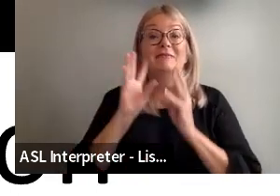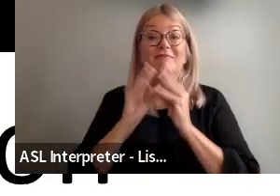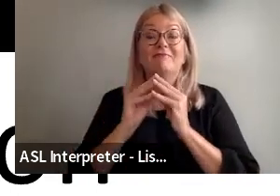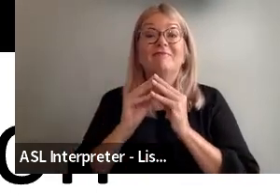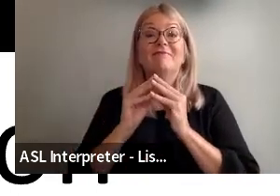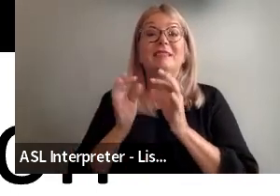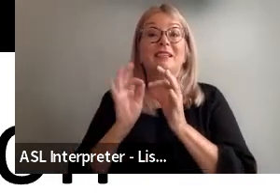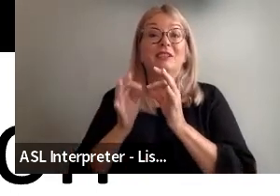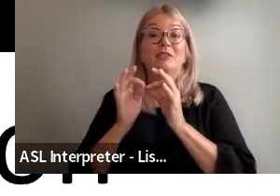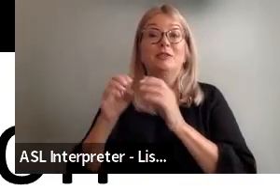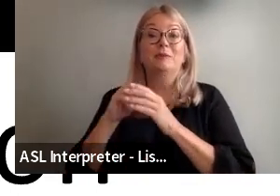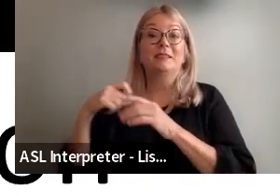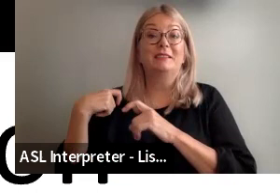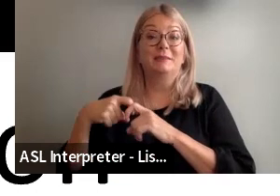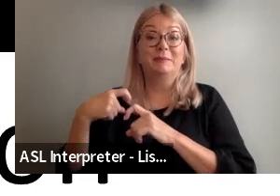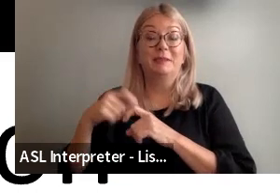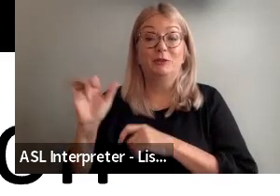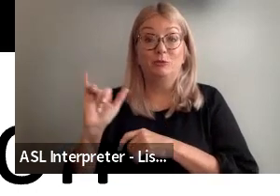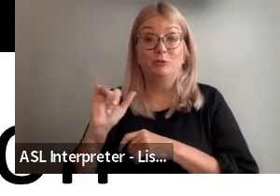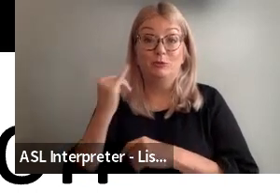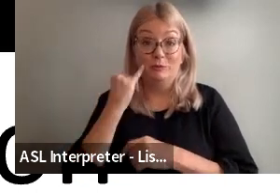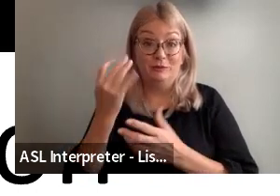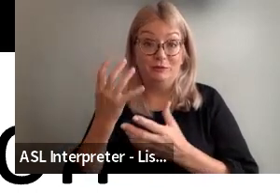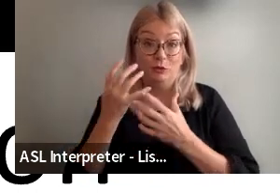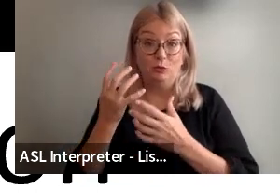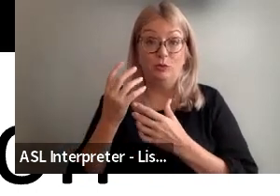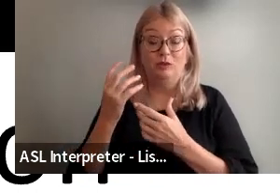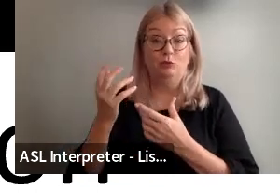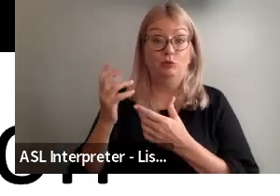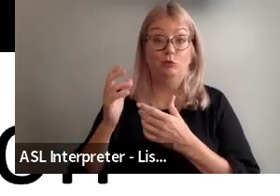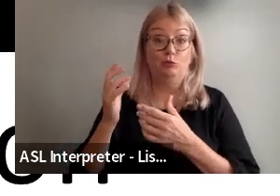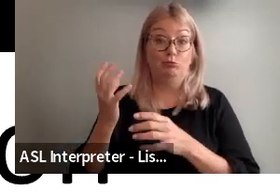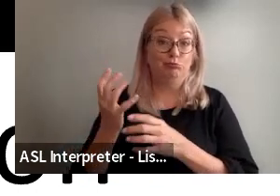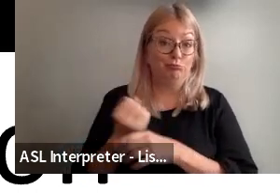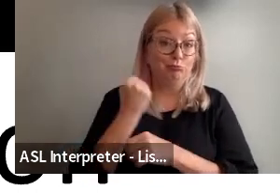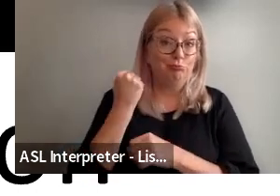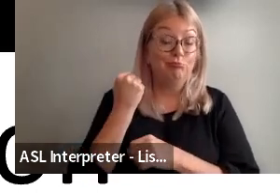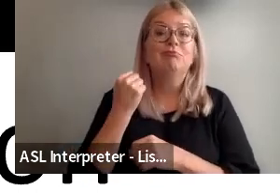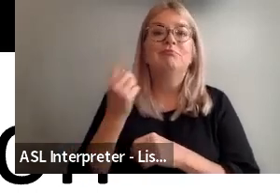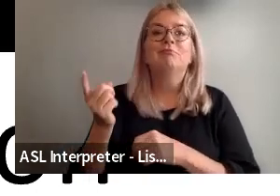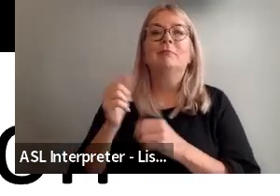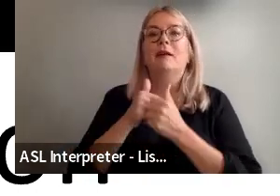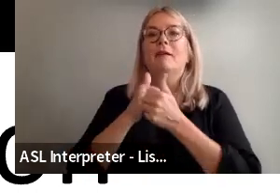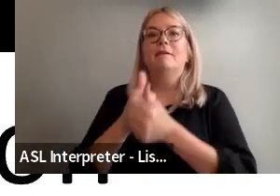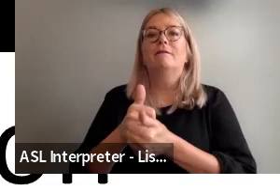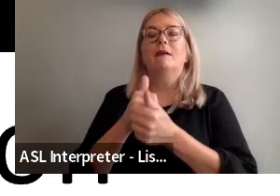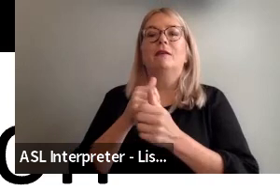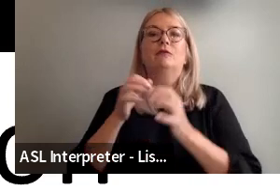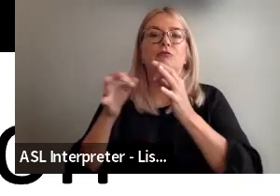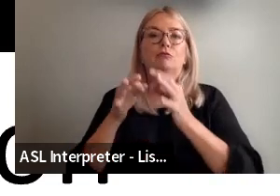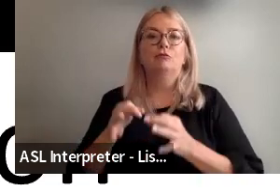in Spanish. If you would like to view the simultaneous interpretation, please follow the instructions shown on the